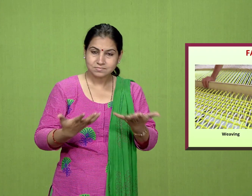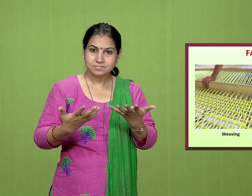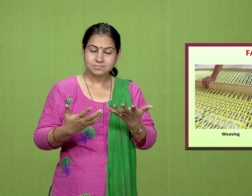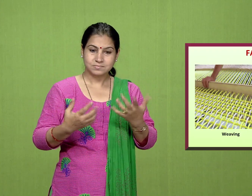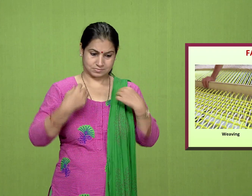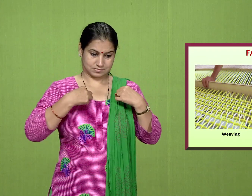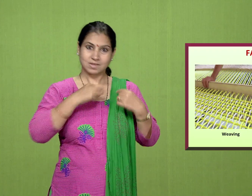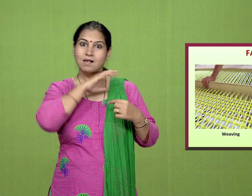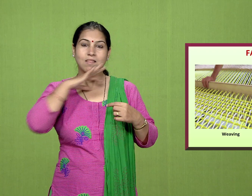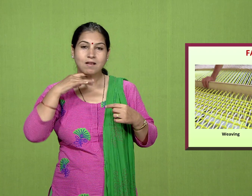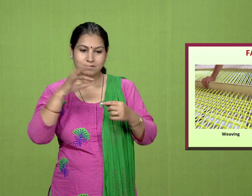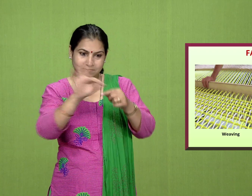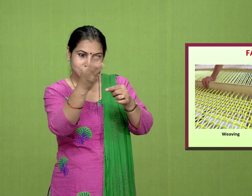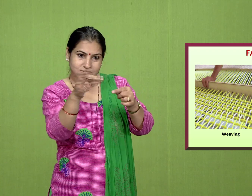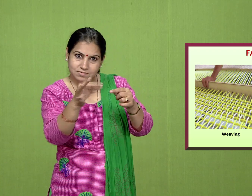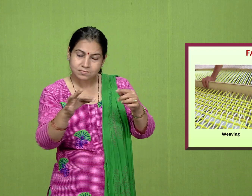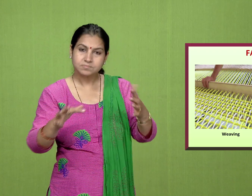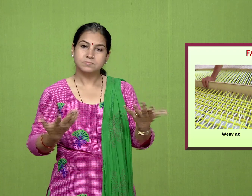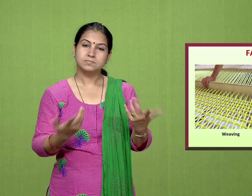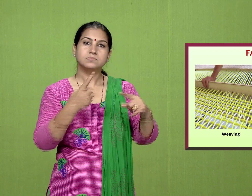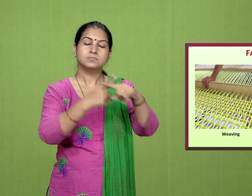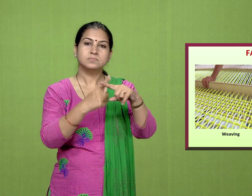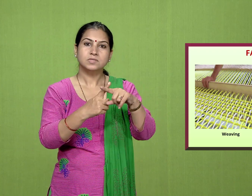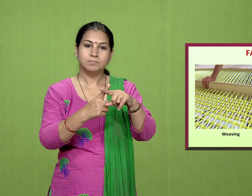embroidery, and rope making.